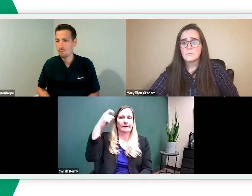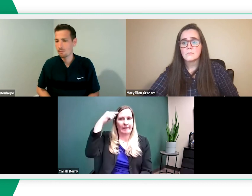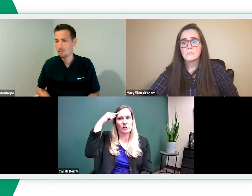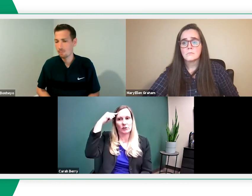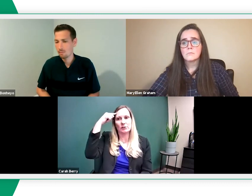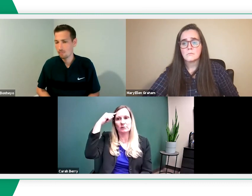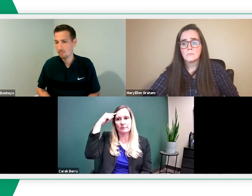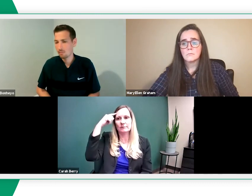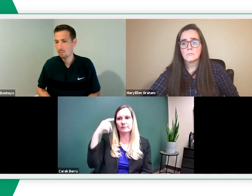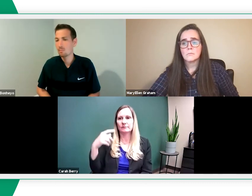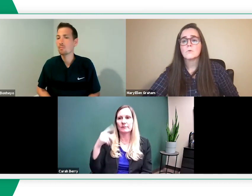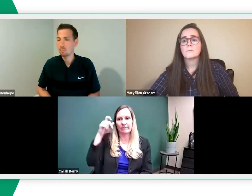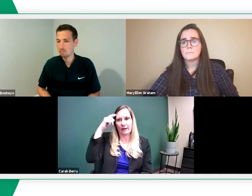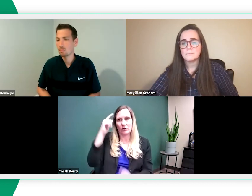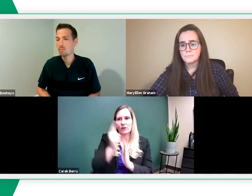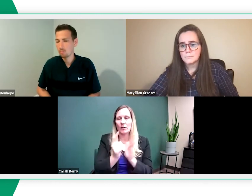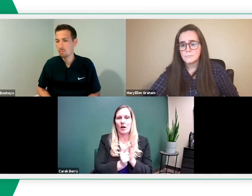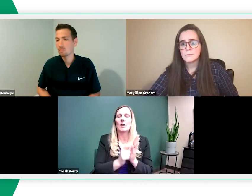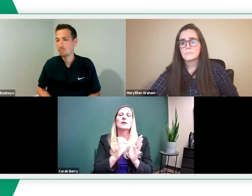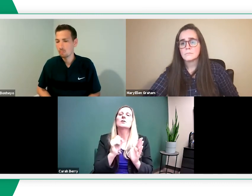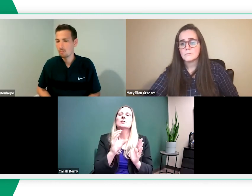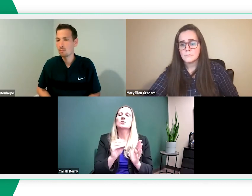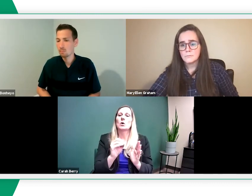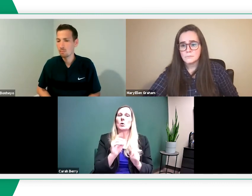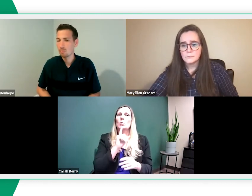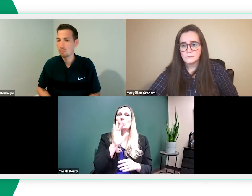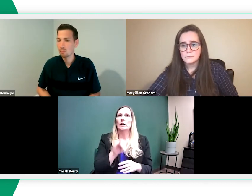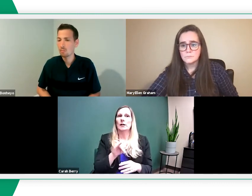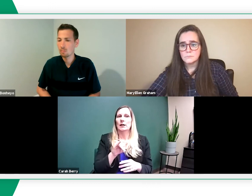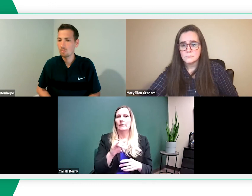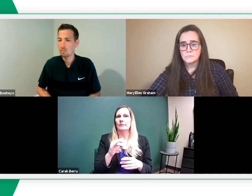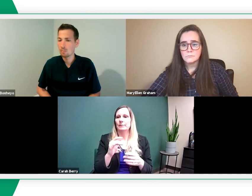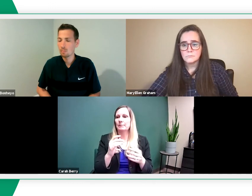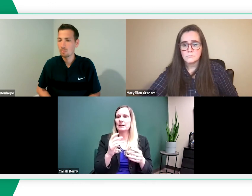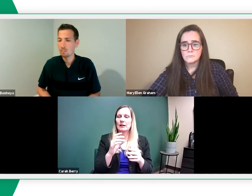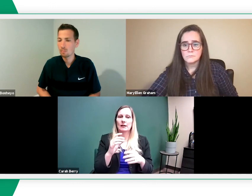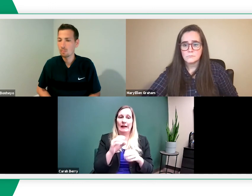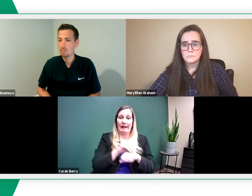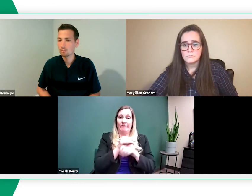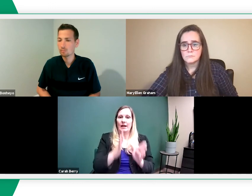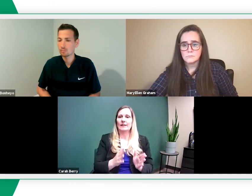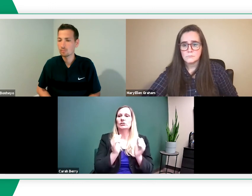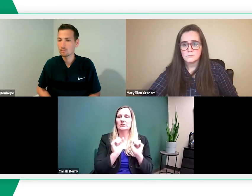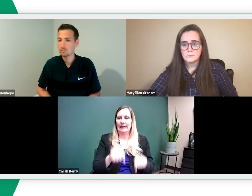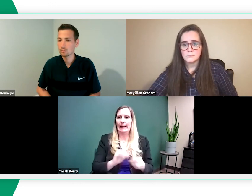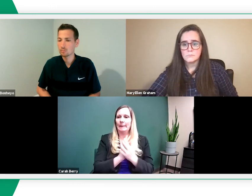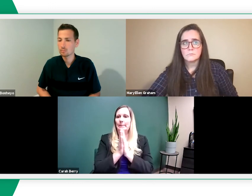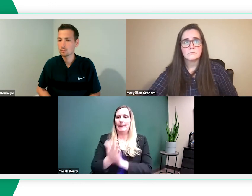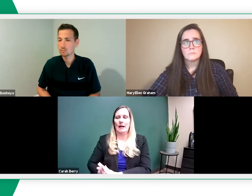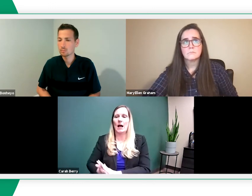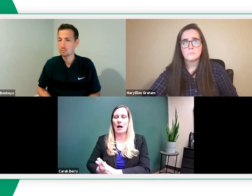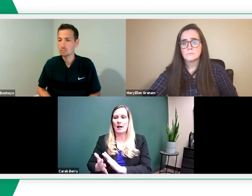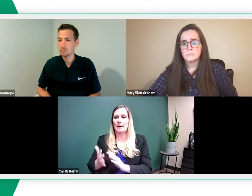it matter geographically? The laws are federal. They are federal, nationwide laws. So